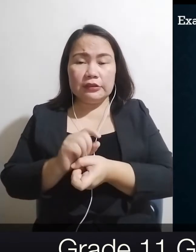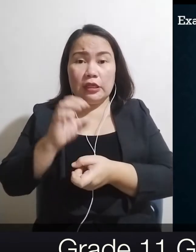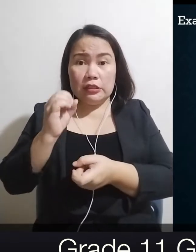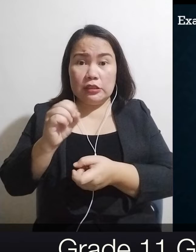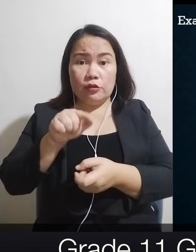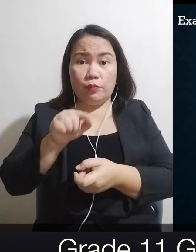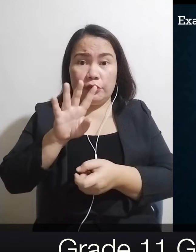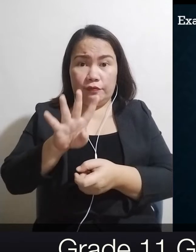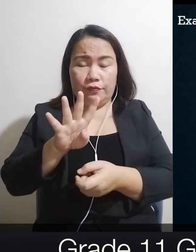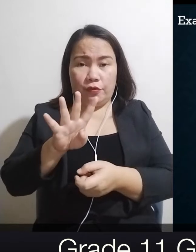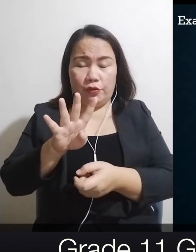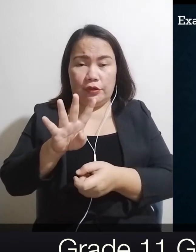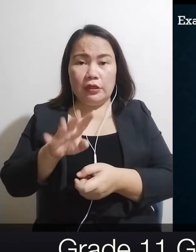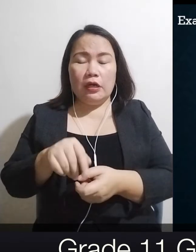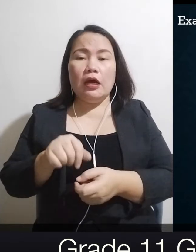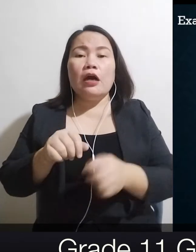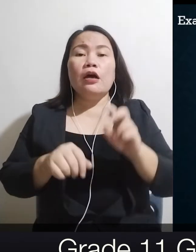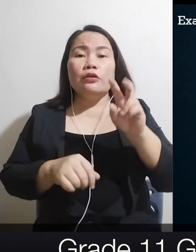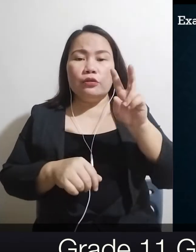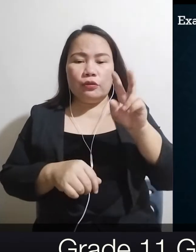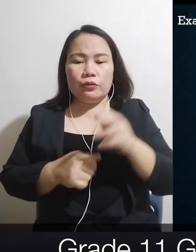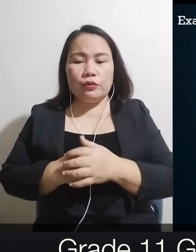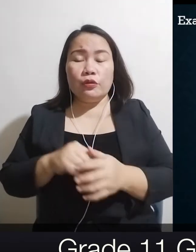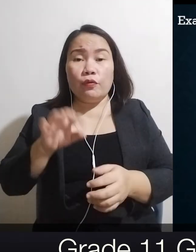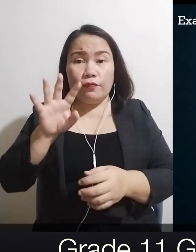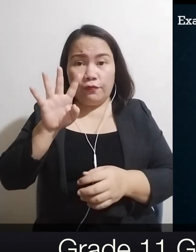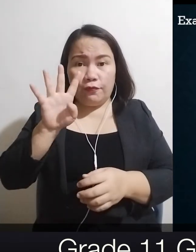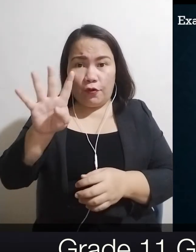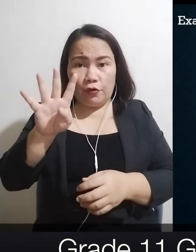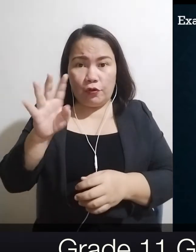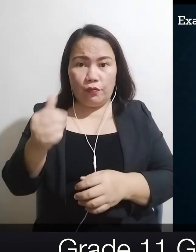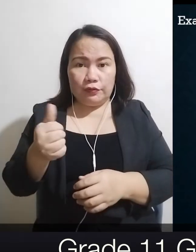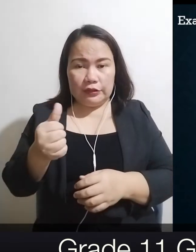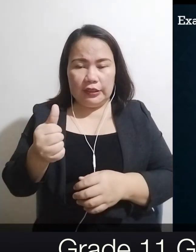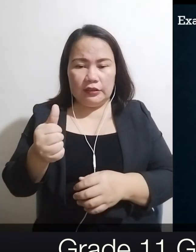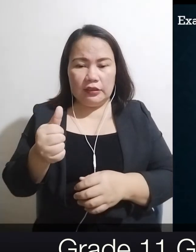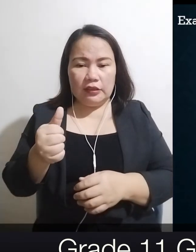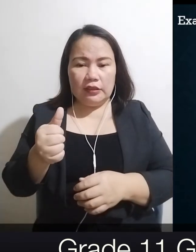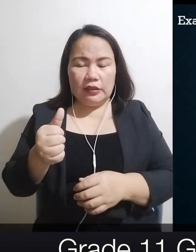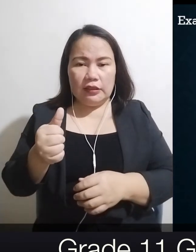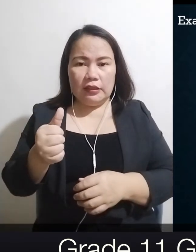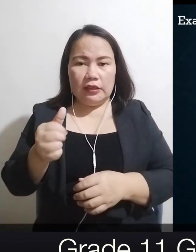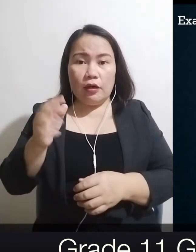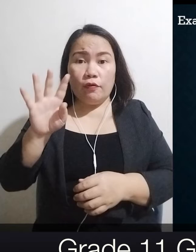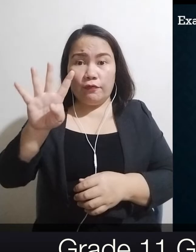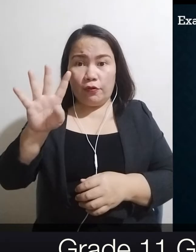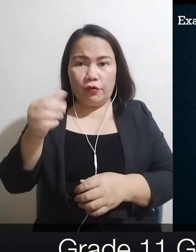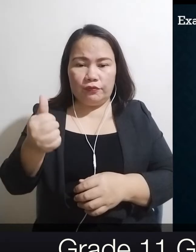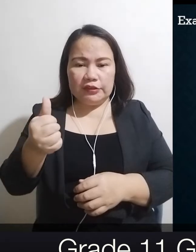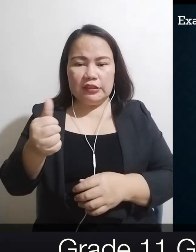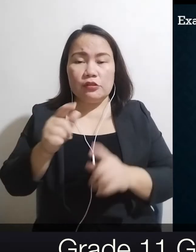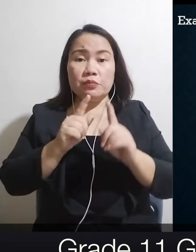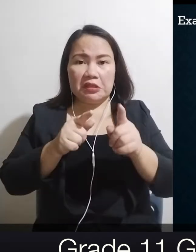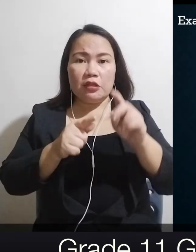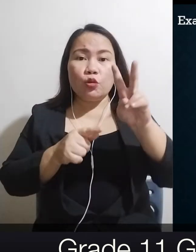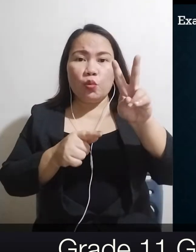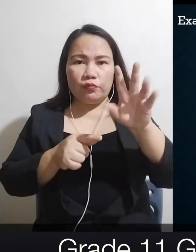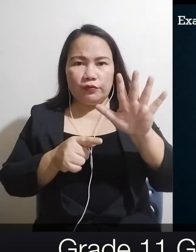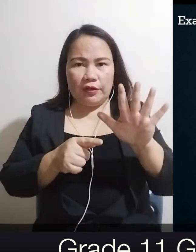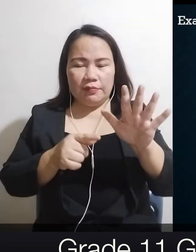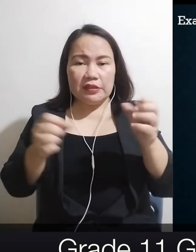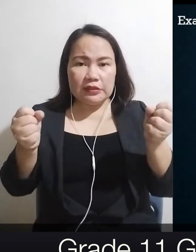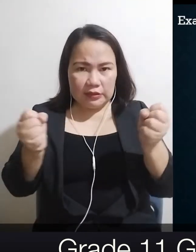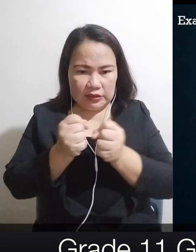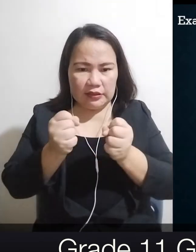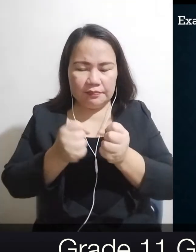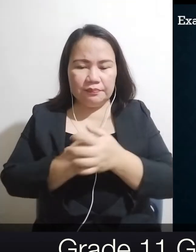kinonvert natin itong 0.4 sa decimal, so that will become 4 over 10. So, get the lowest term of 4 over 10, that is 2 over 5. And